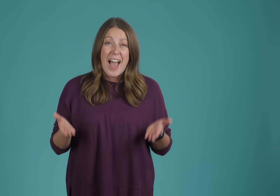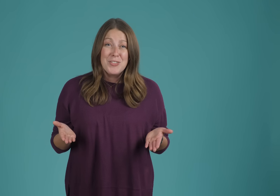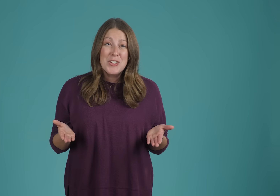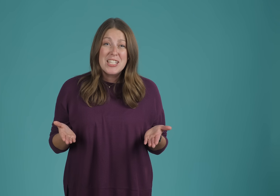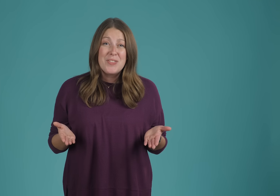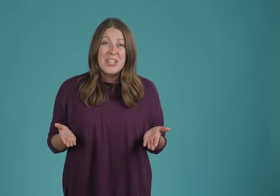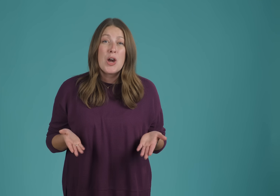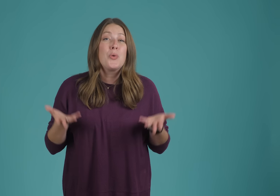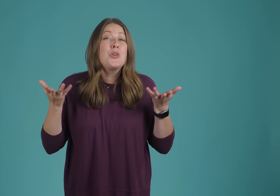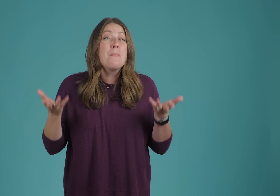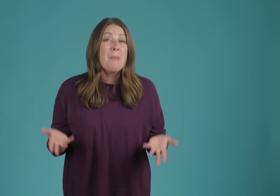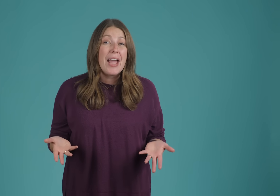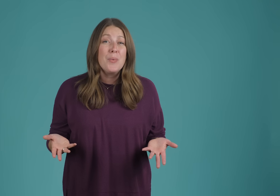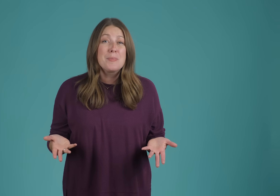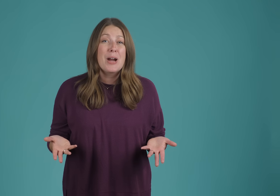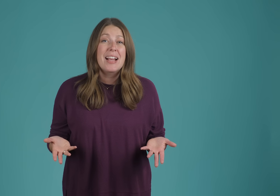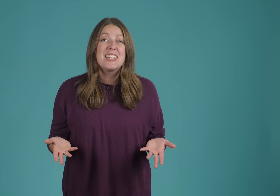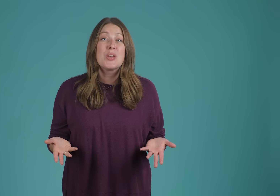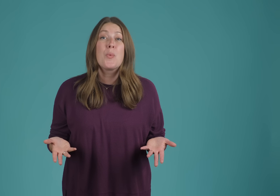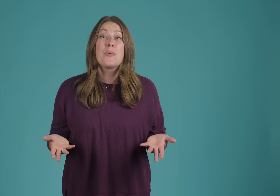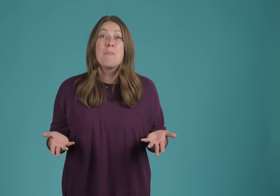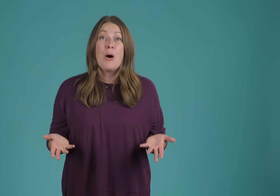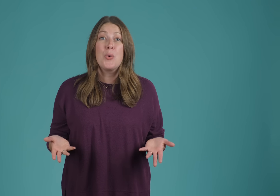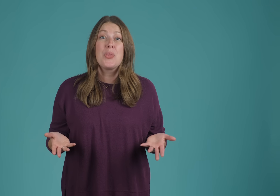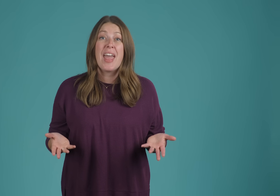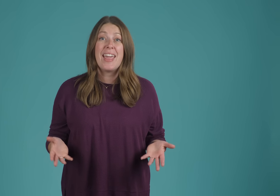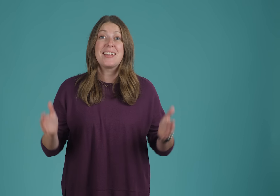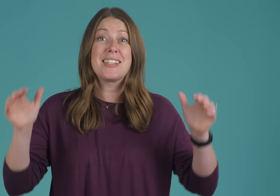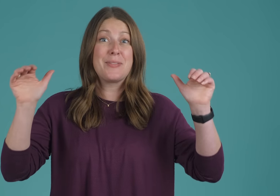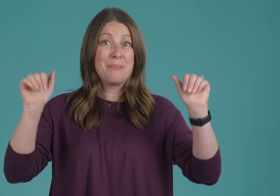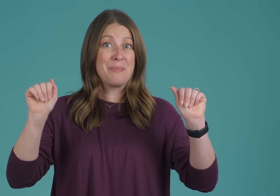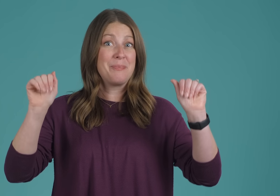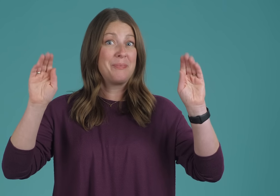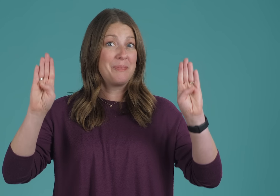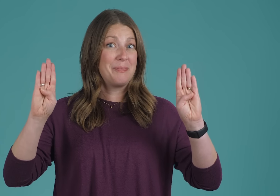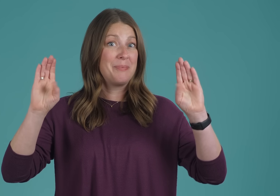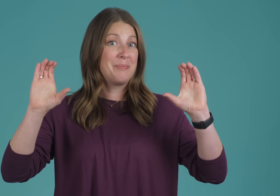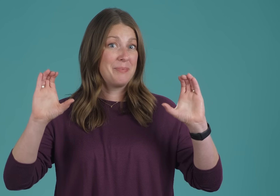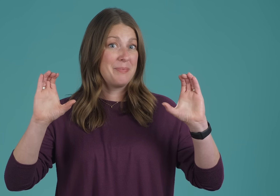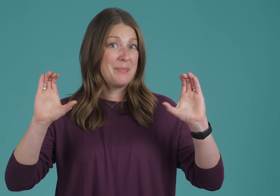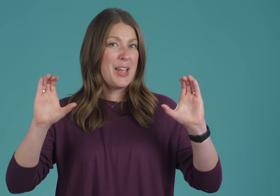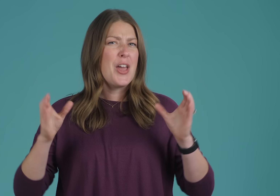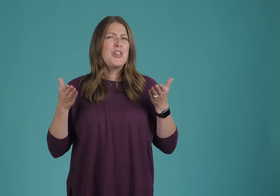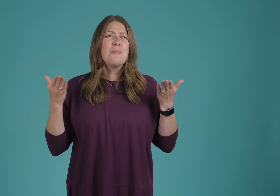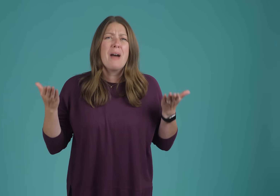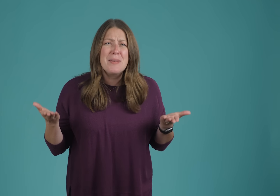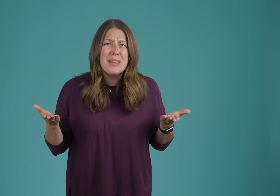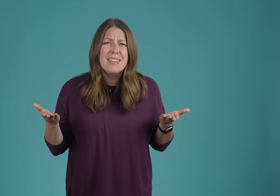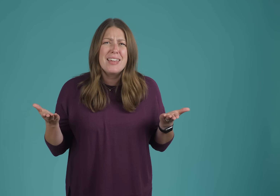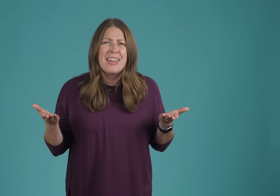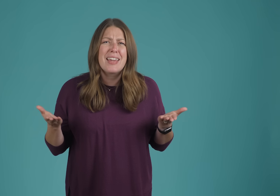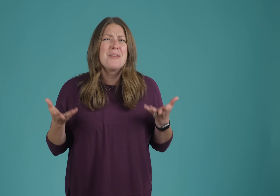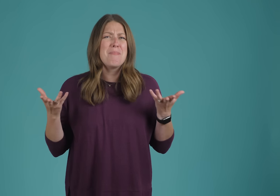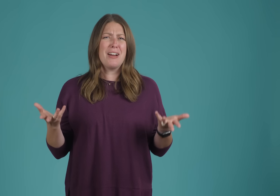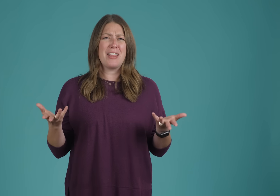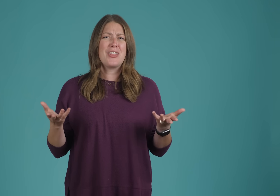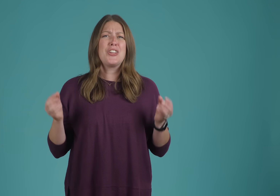After this video, you might want to practice with both hands. You might be thinking, Meredith, you